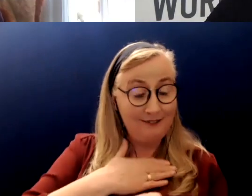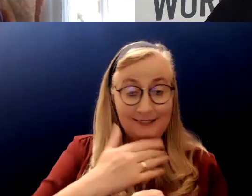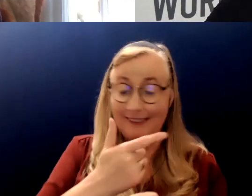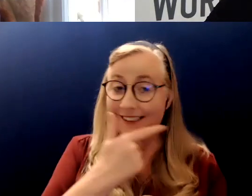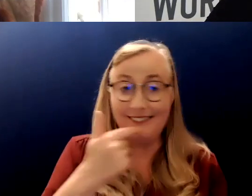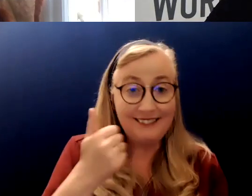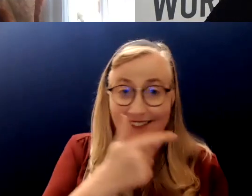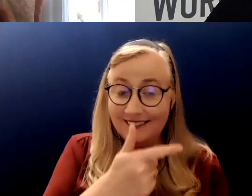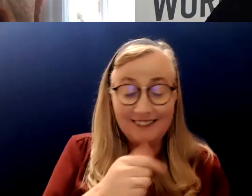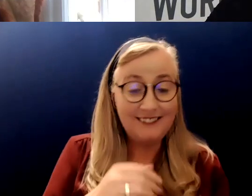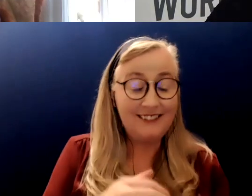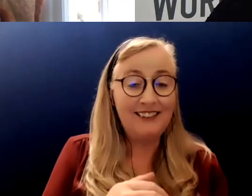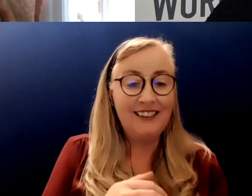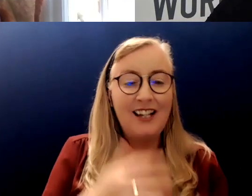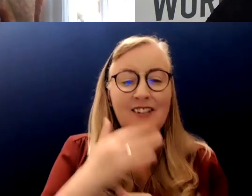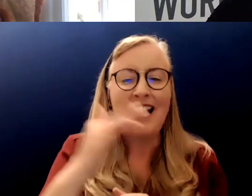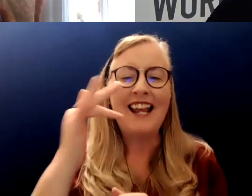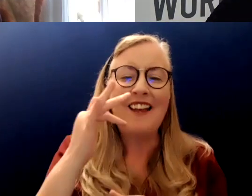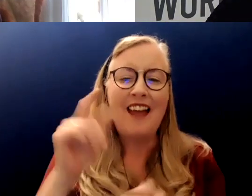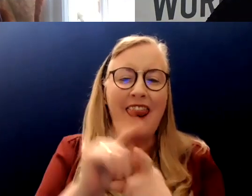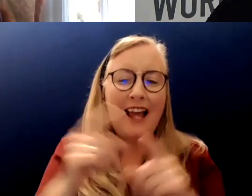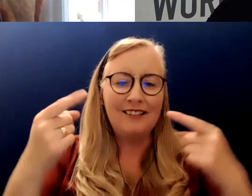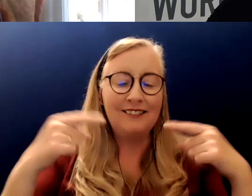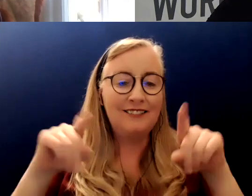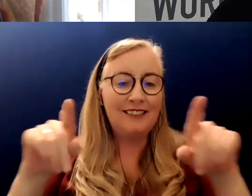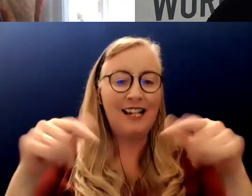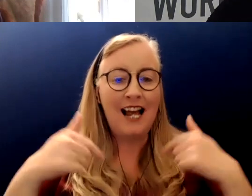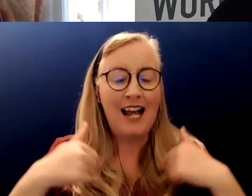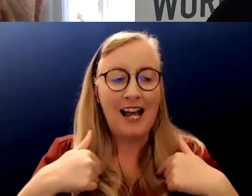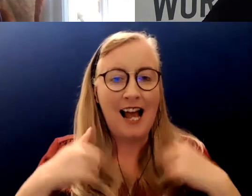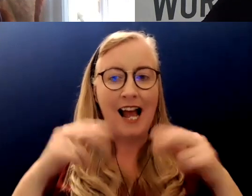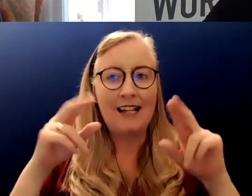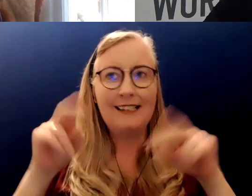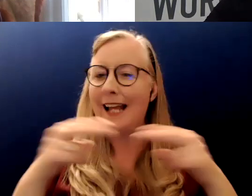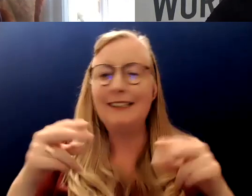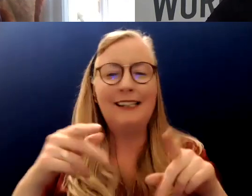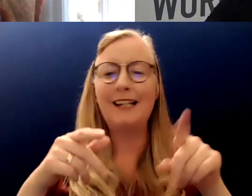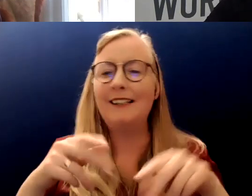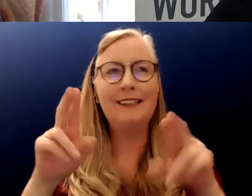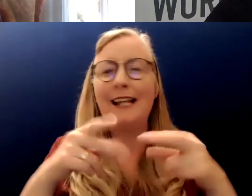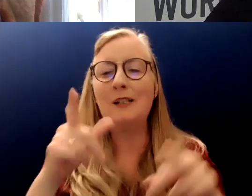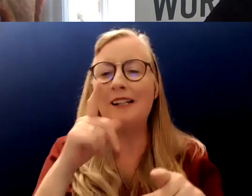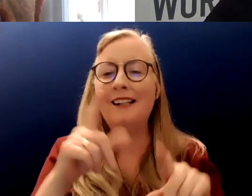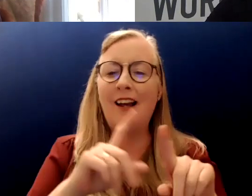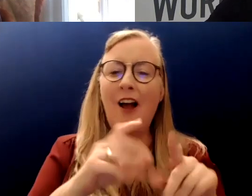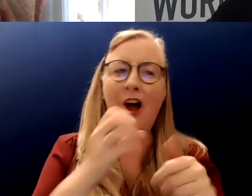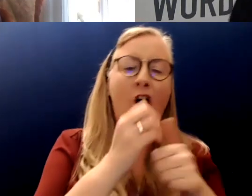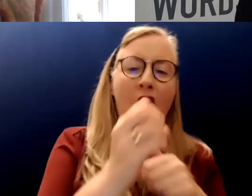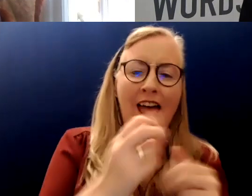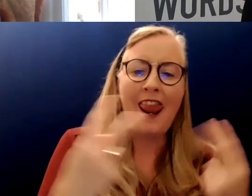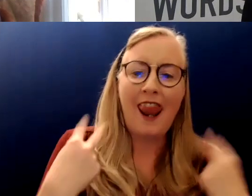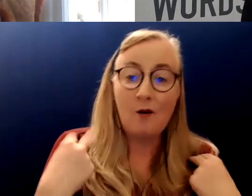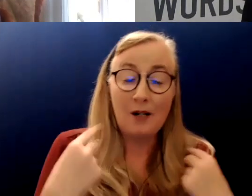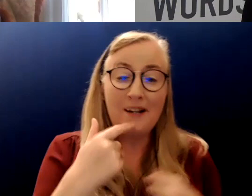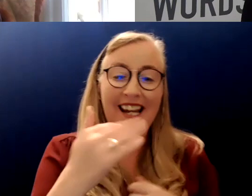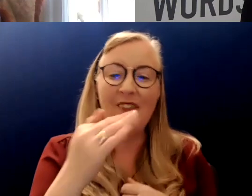It's a little bit of, if I can draw a parallel with not being able to speak a very difficult language or another language, if you make a